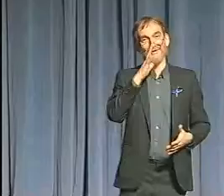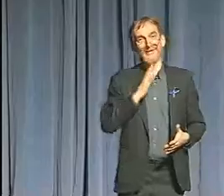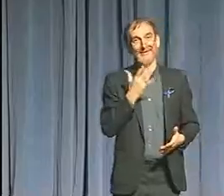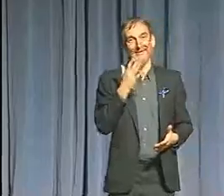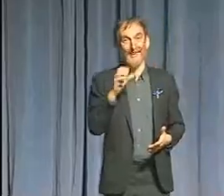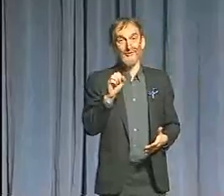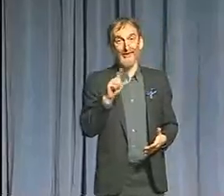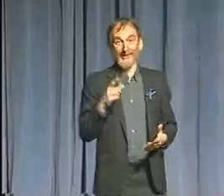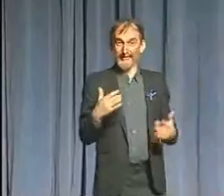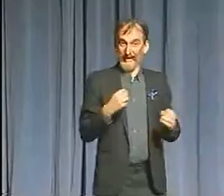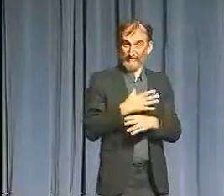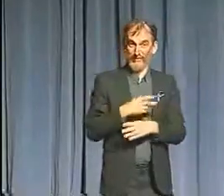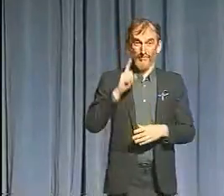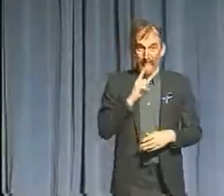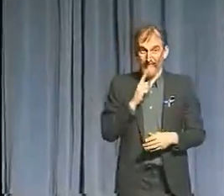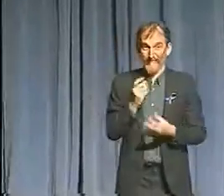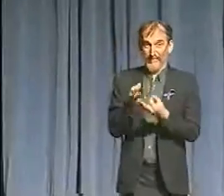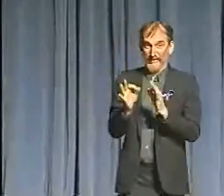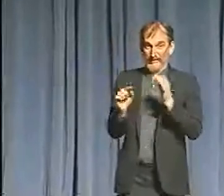is not important. So